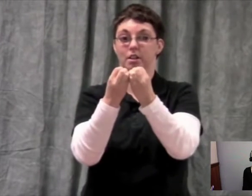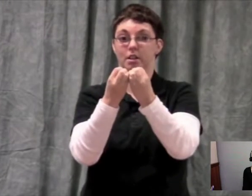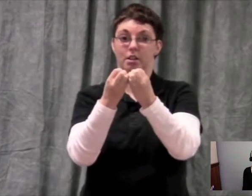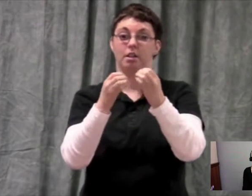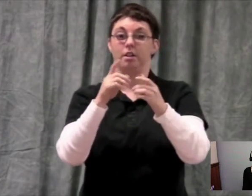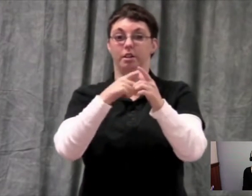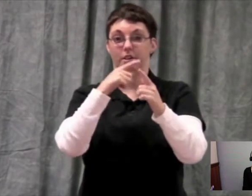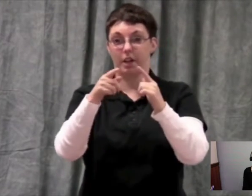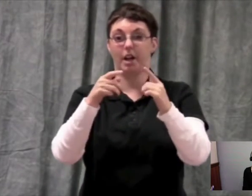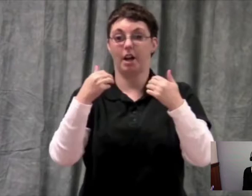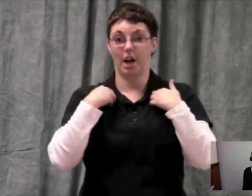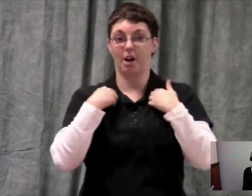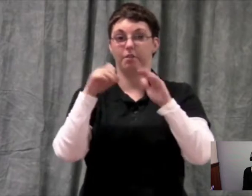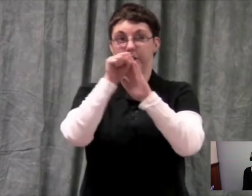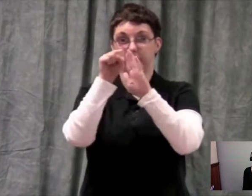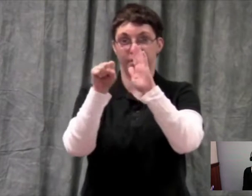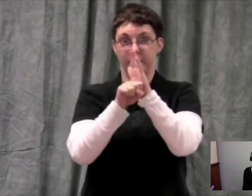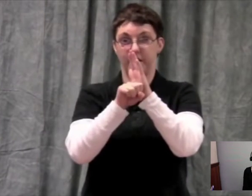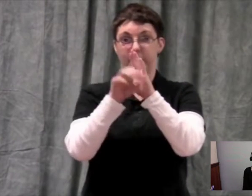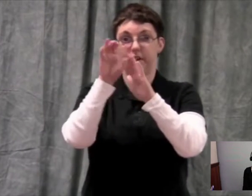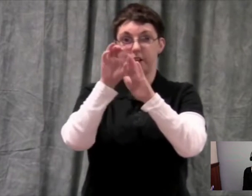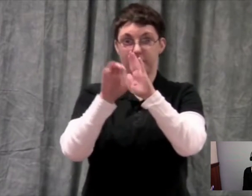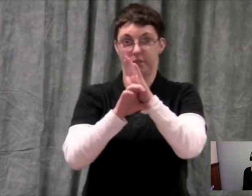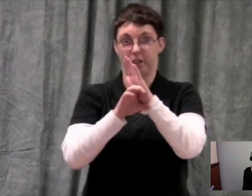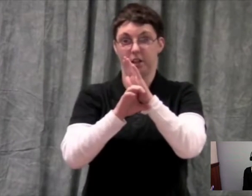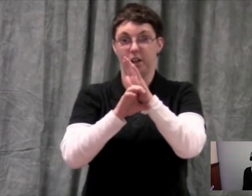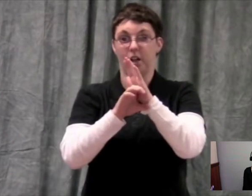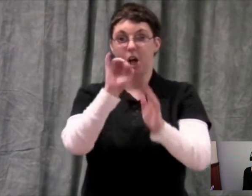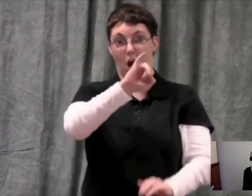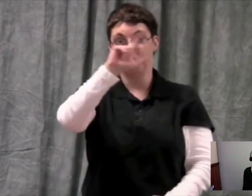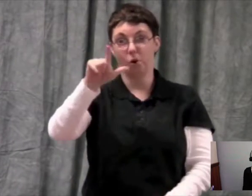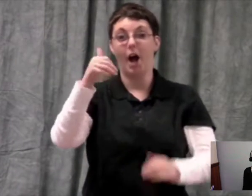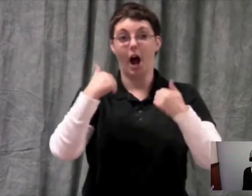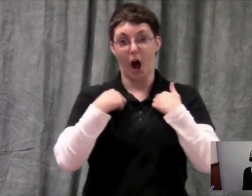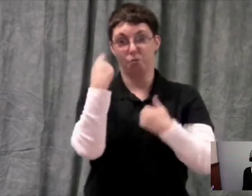We also have state committees, in Illinois has one.